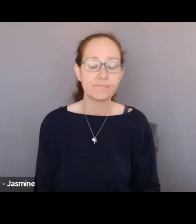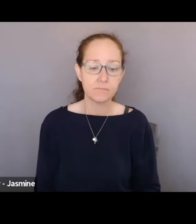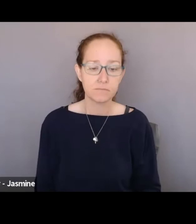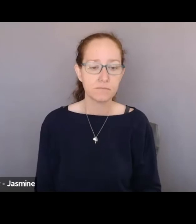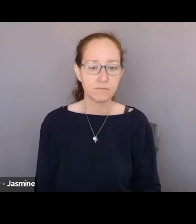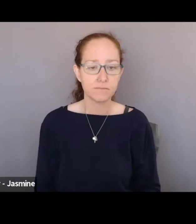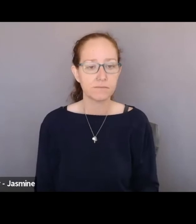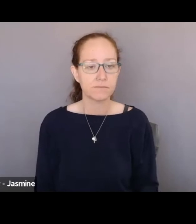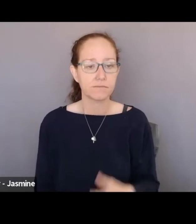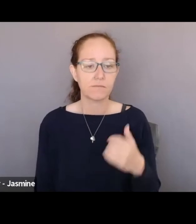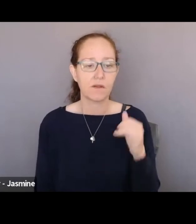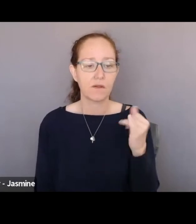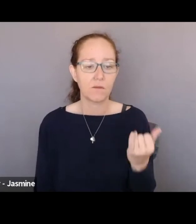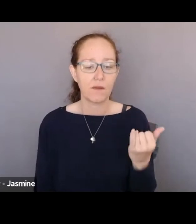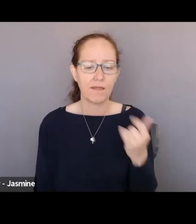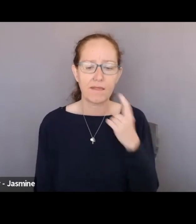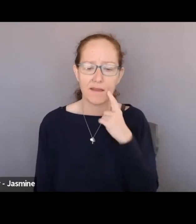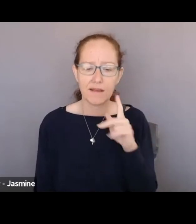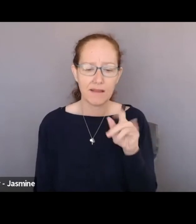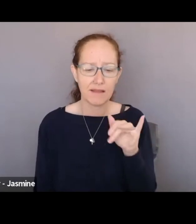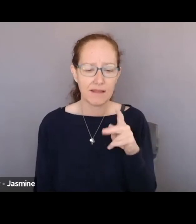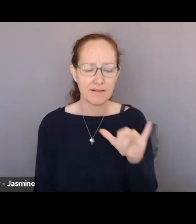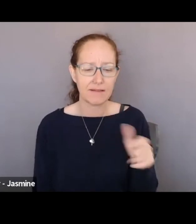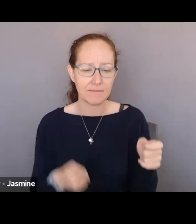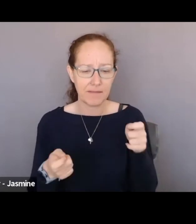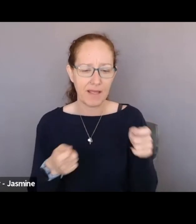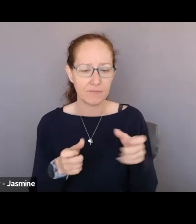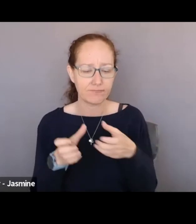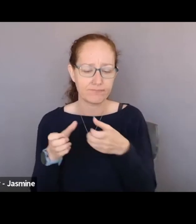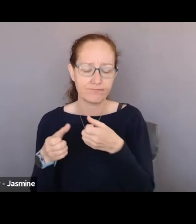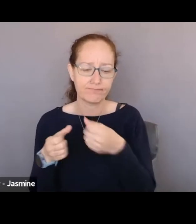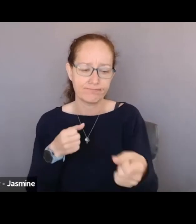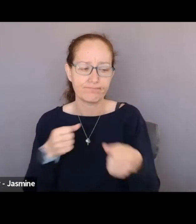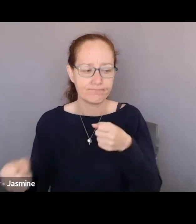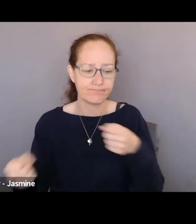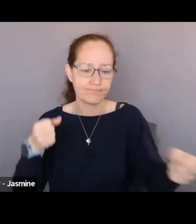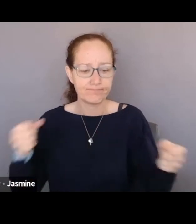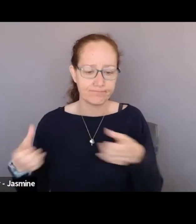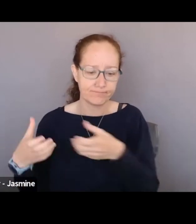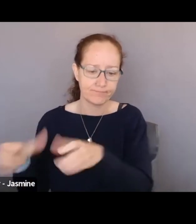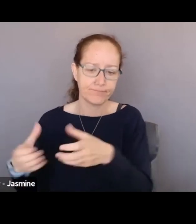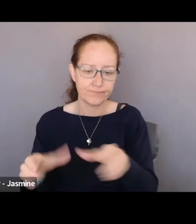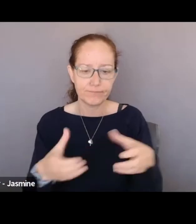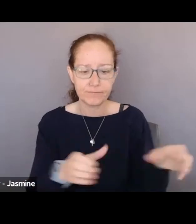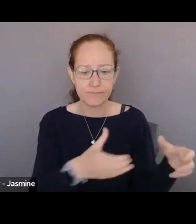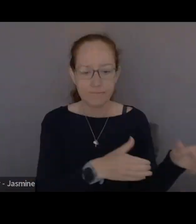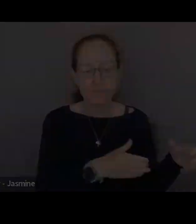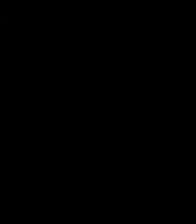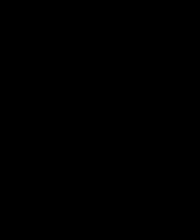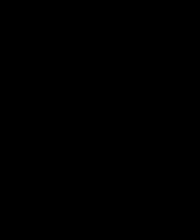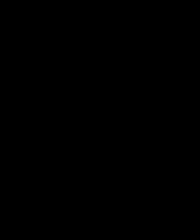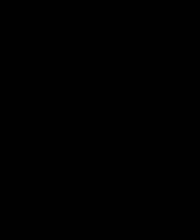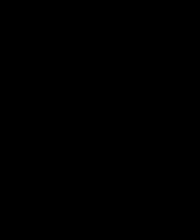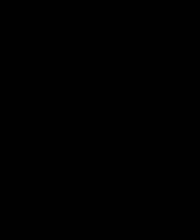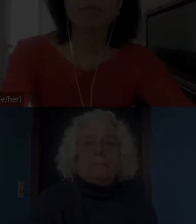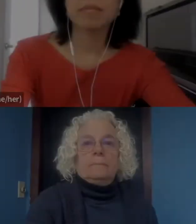Kinsey's going to send us into breakout rooms, and we'll have a couple of minutes to discuss this, and then we'll come back and share.